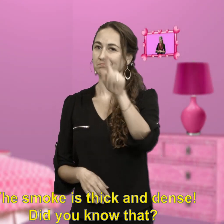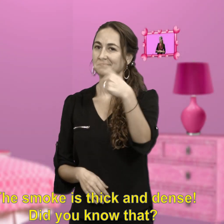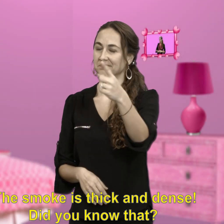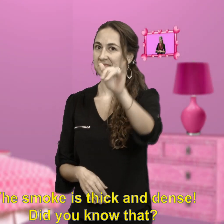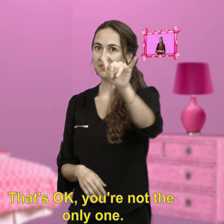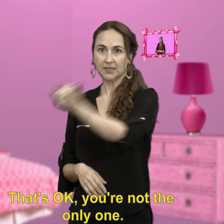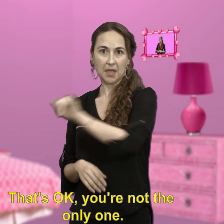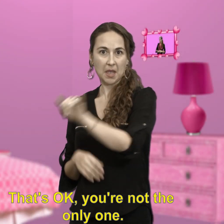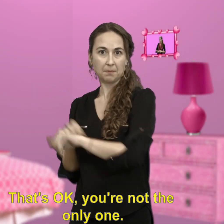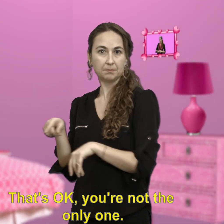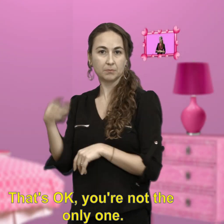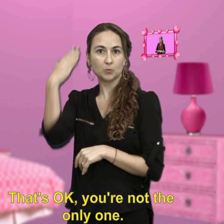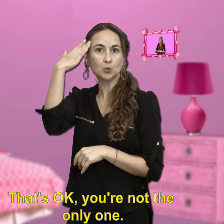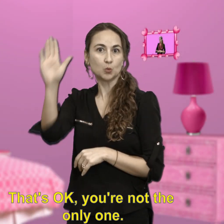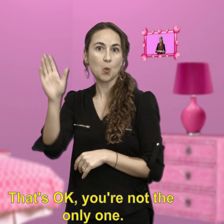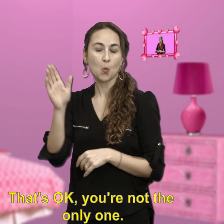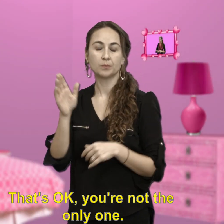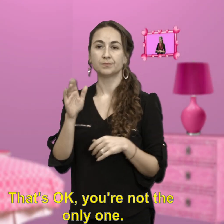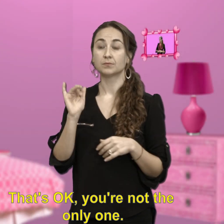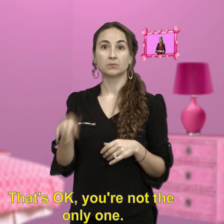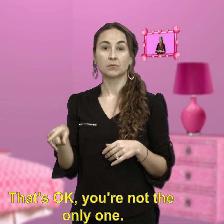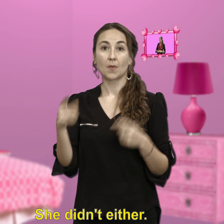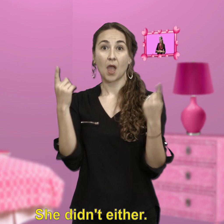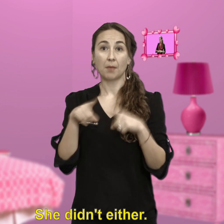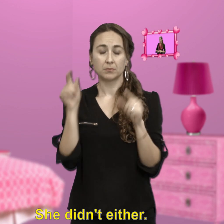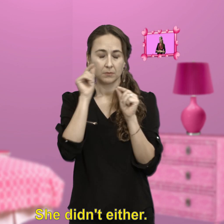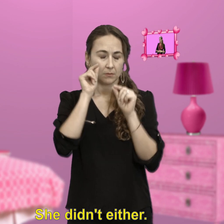That's okay, you're not the only one. She didn't either.